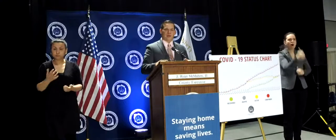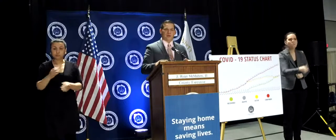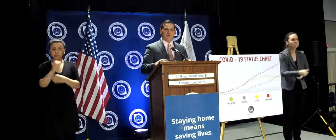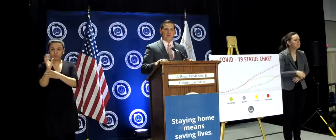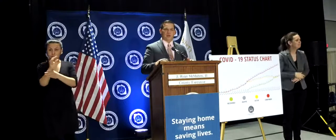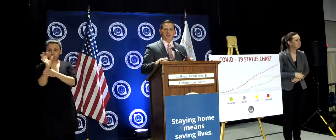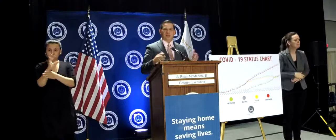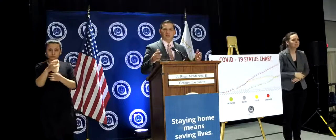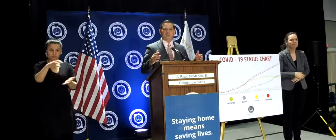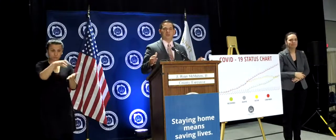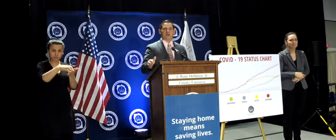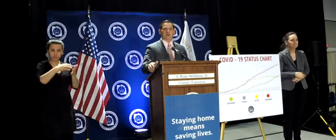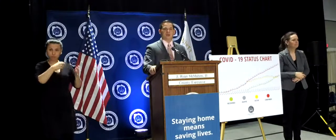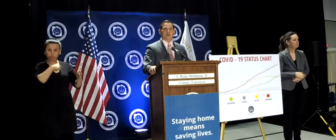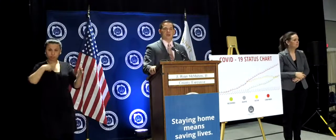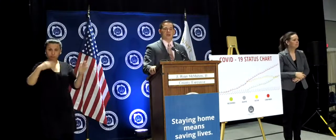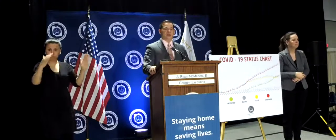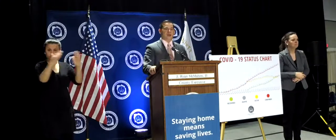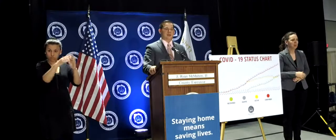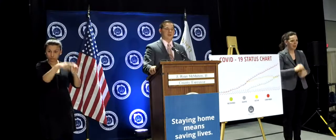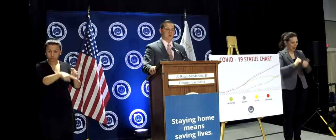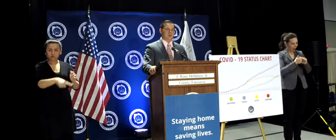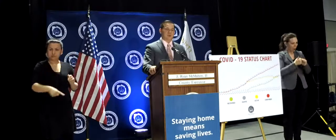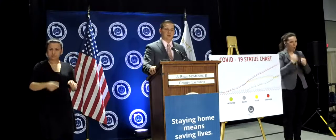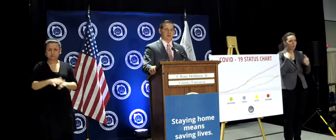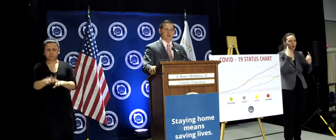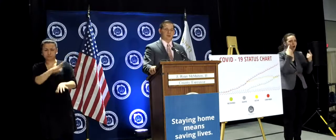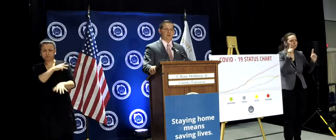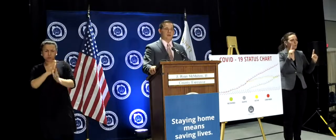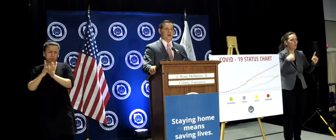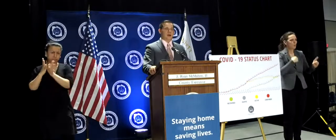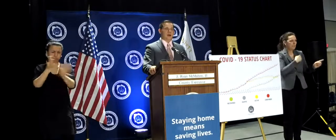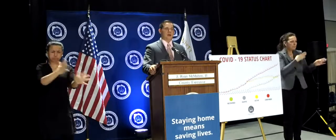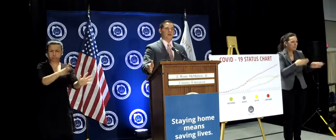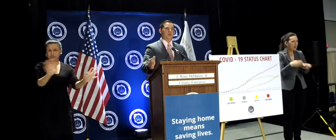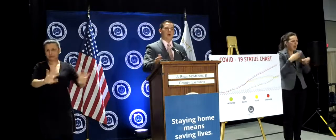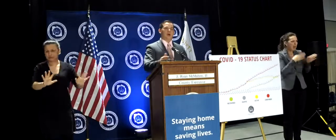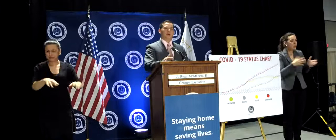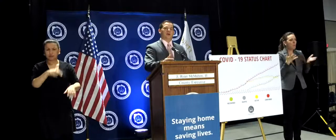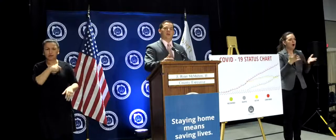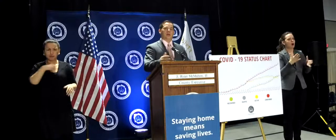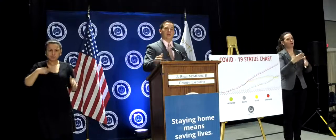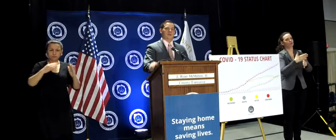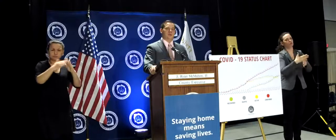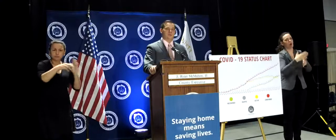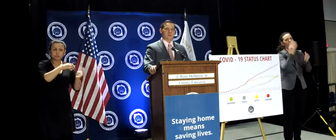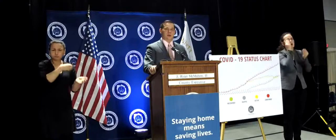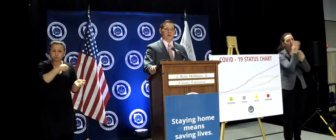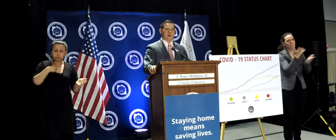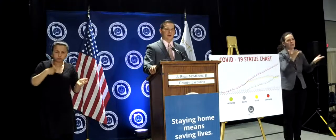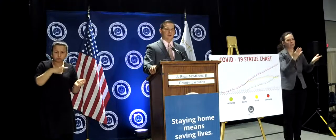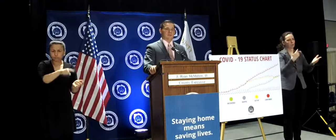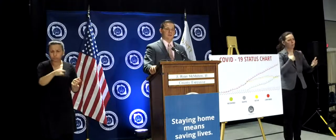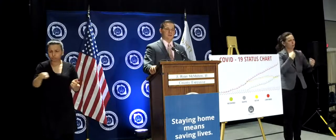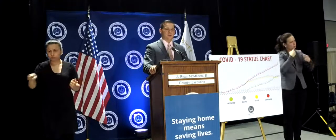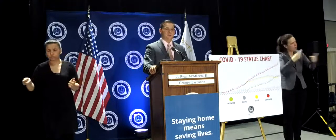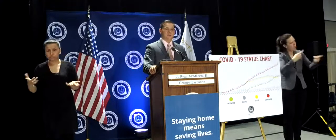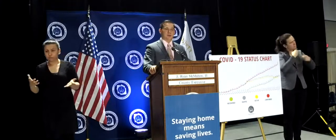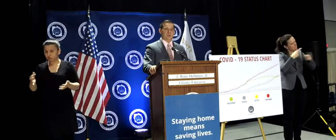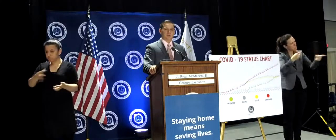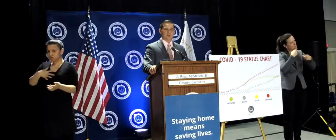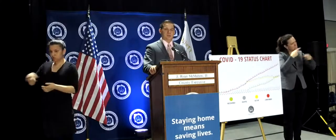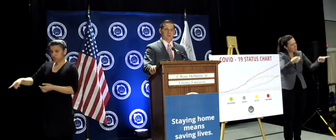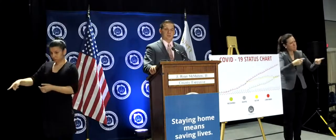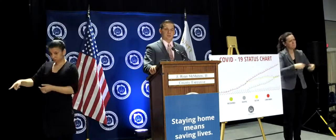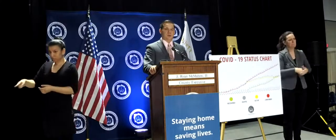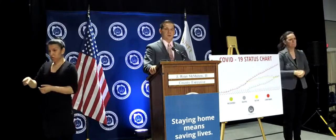working together and by sharing information, and that's what we've been doing. Any new partner into this needs to be